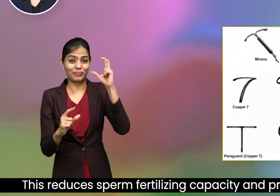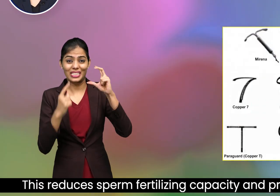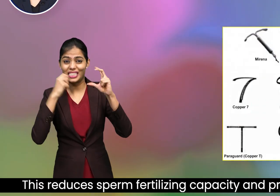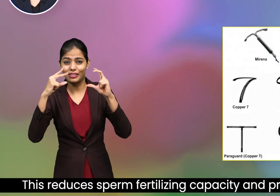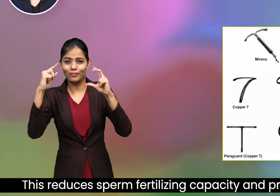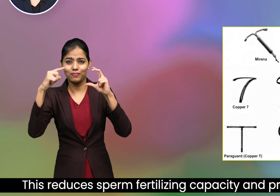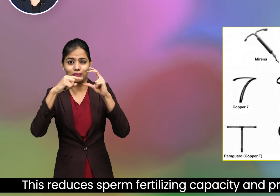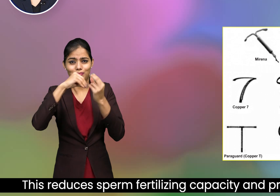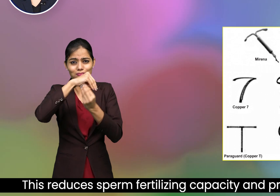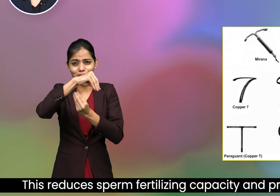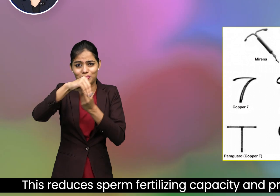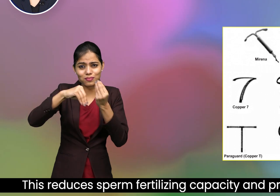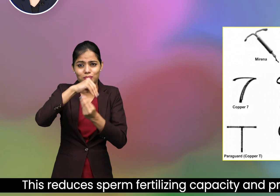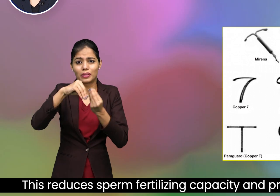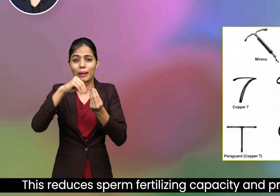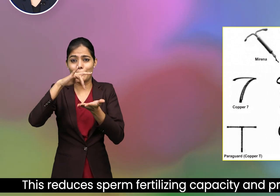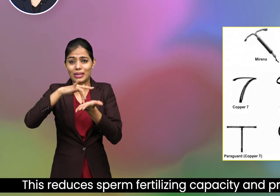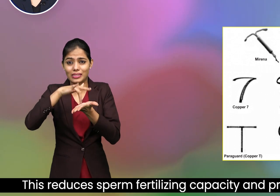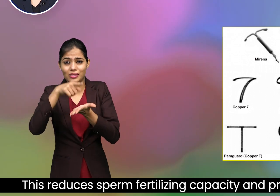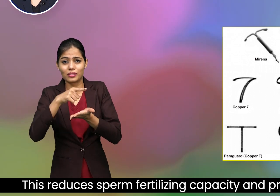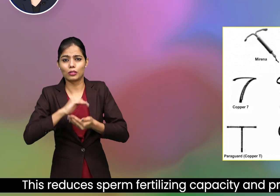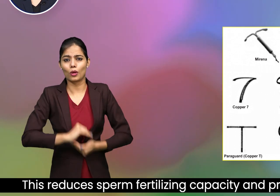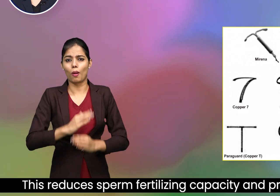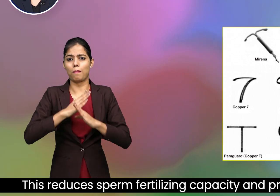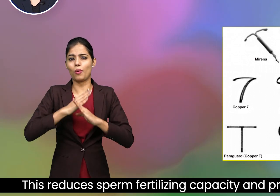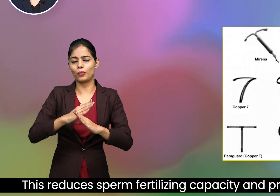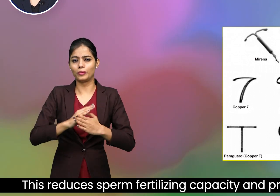and prevents implantation.